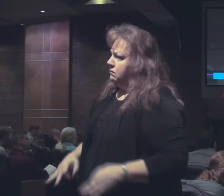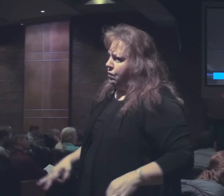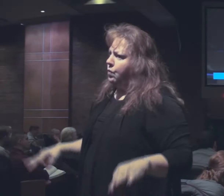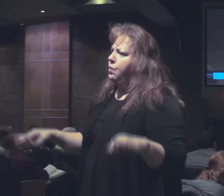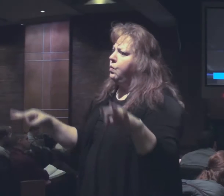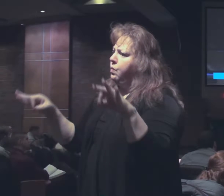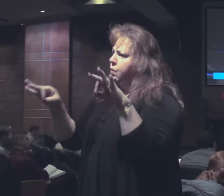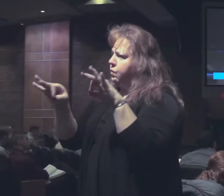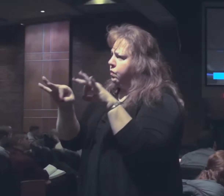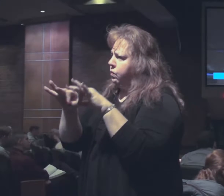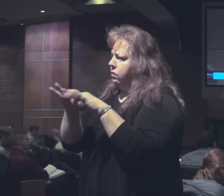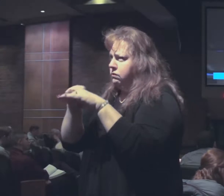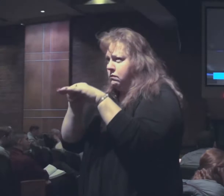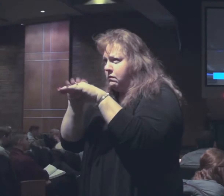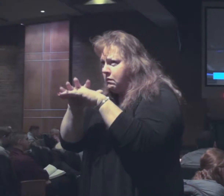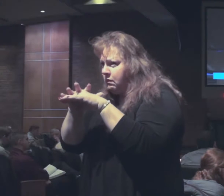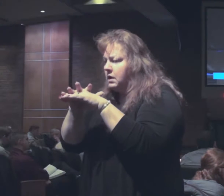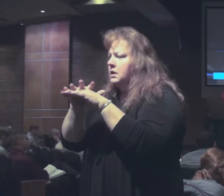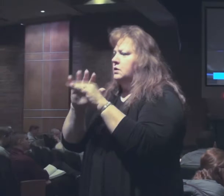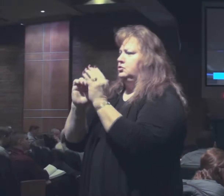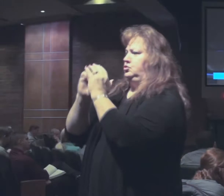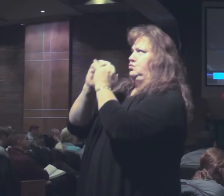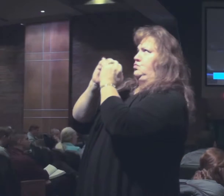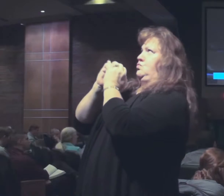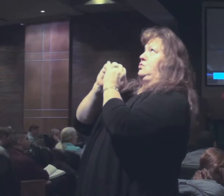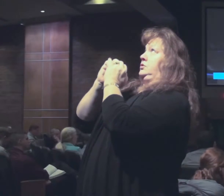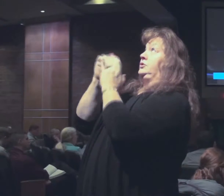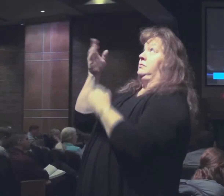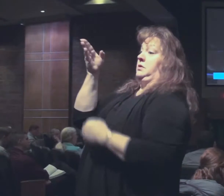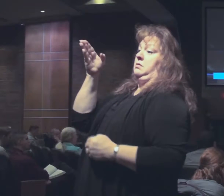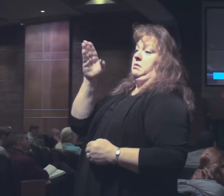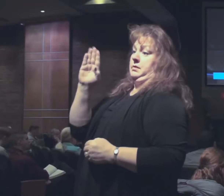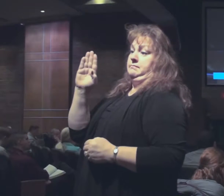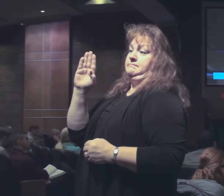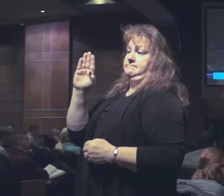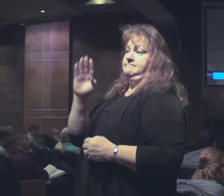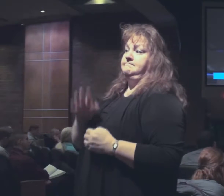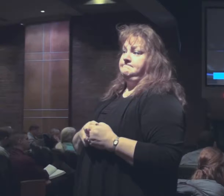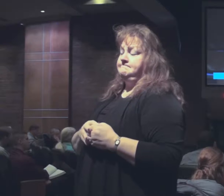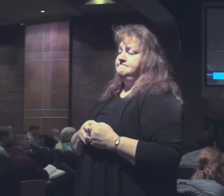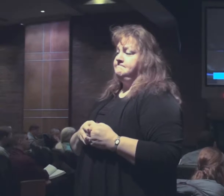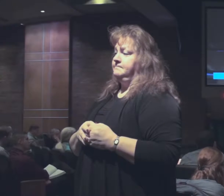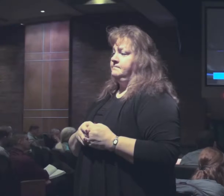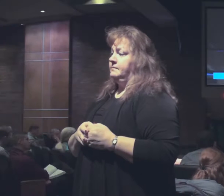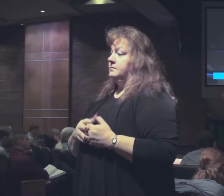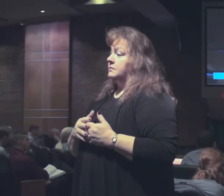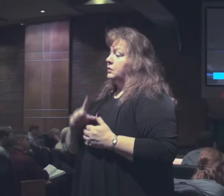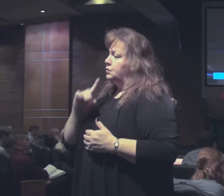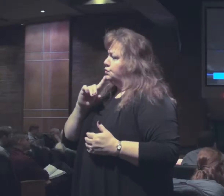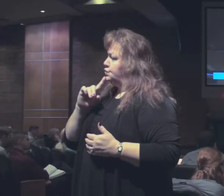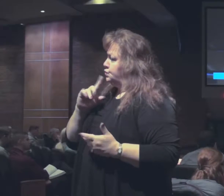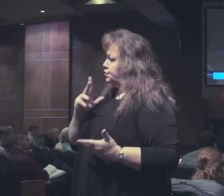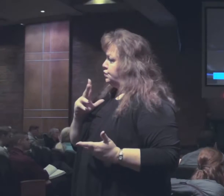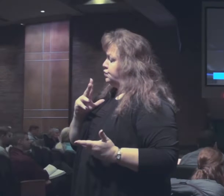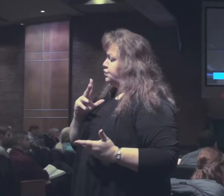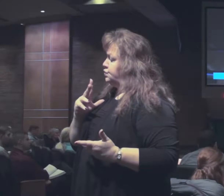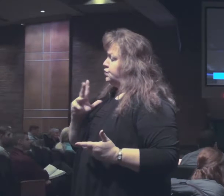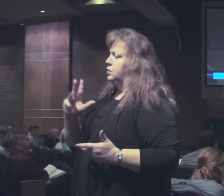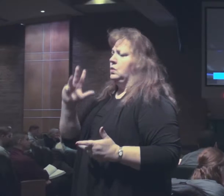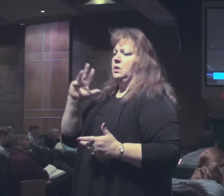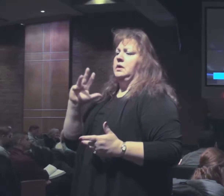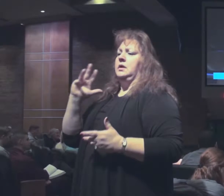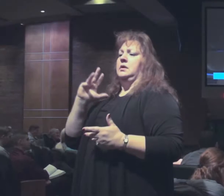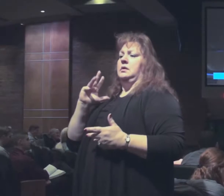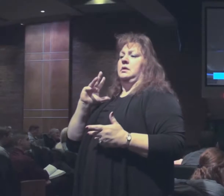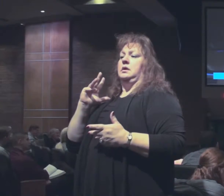part in the worship of the nation Israel. It was true back in the times